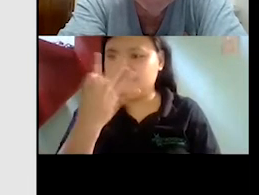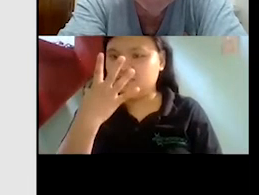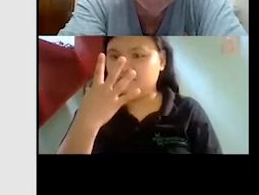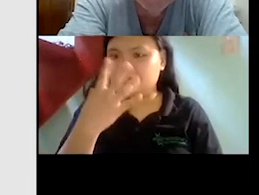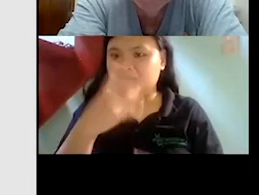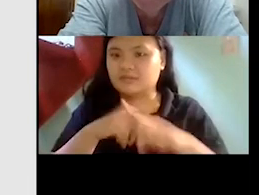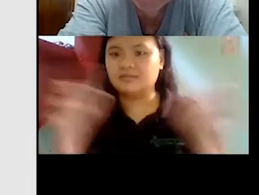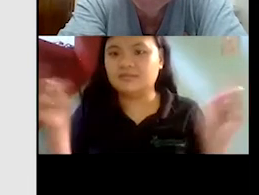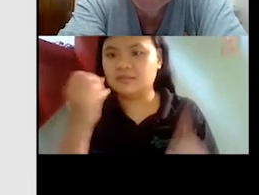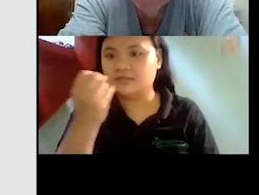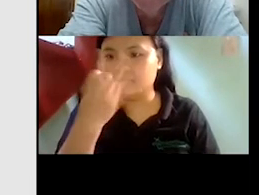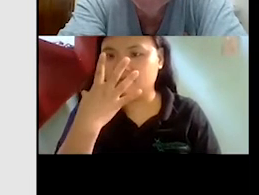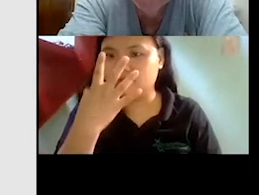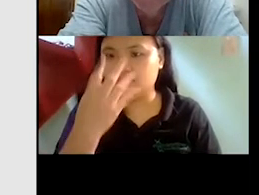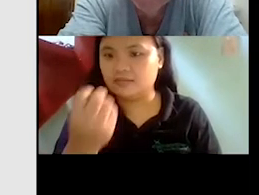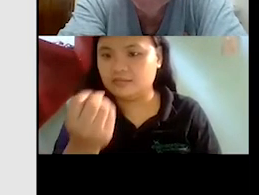Ugly.